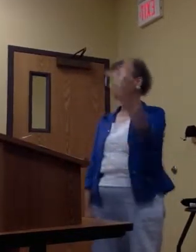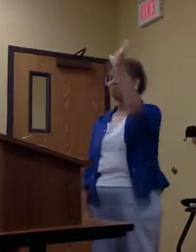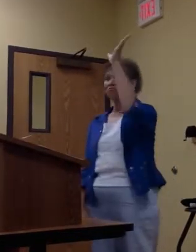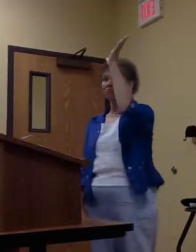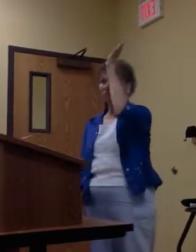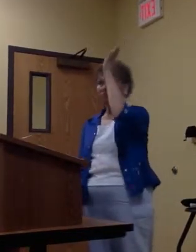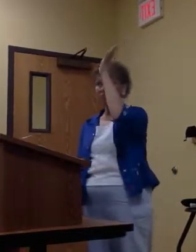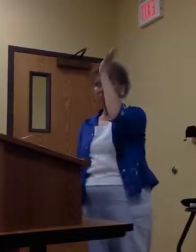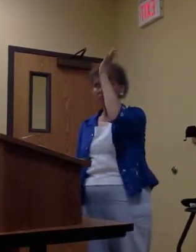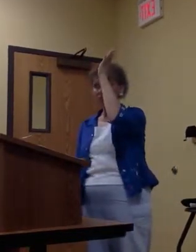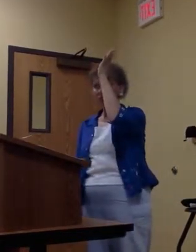father.